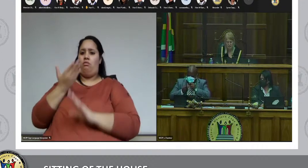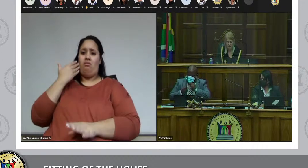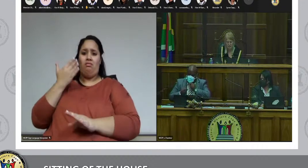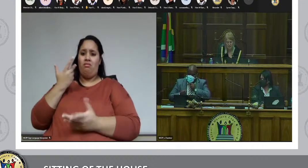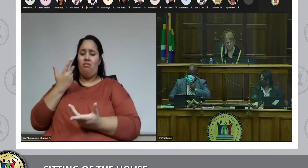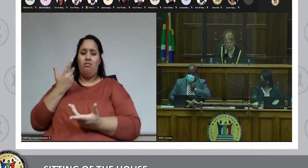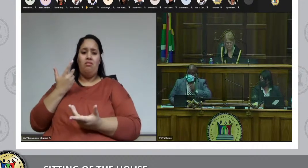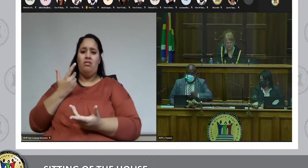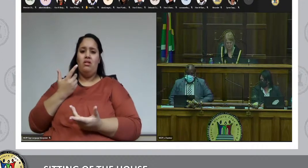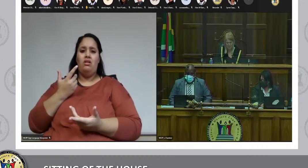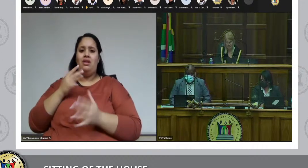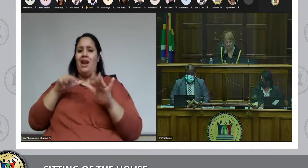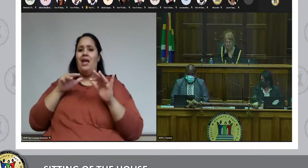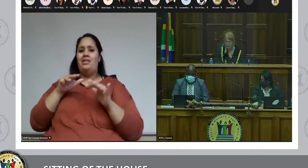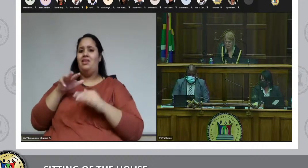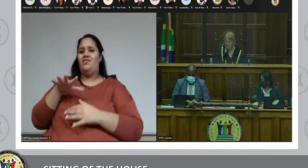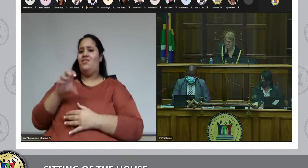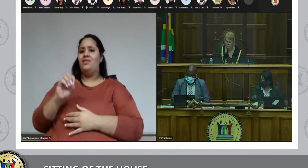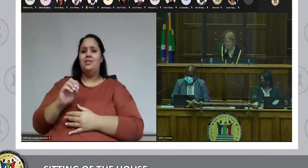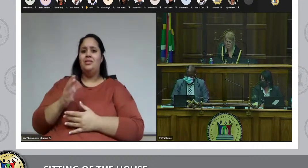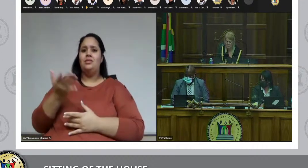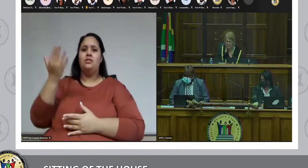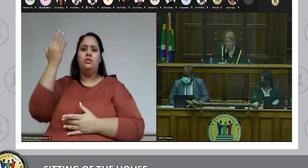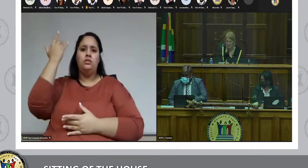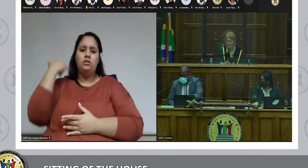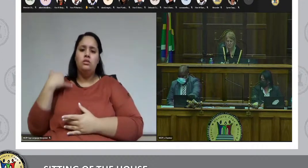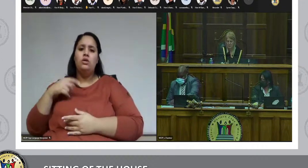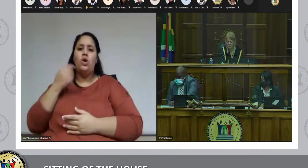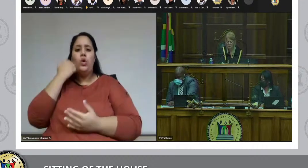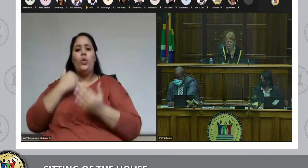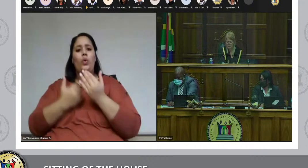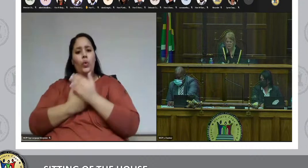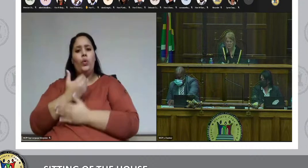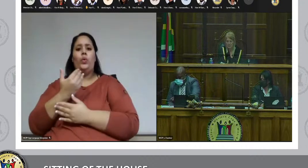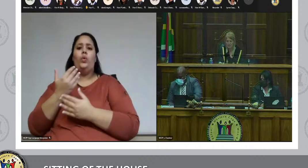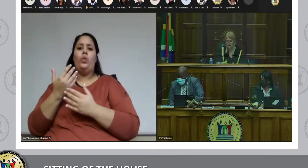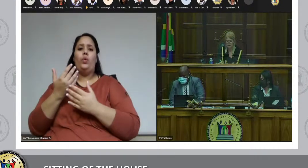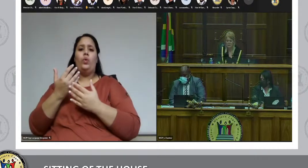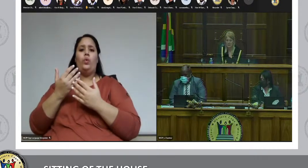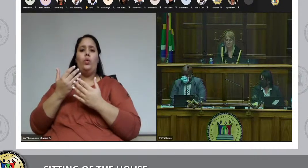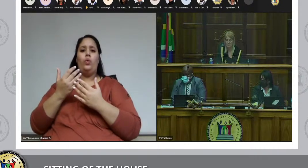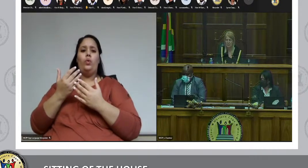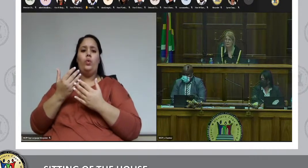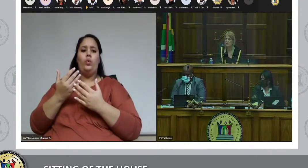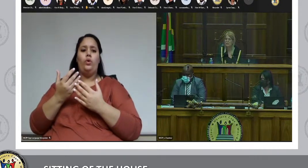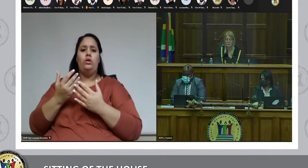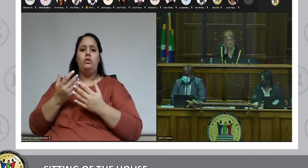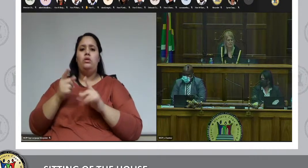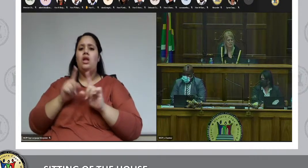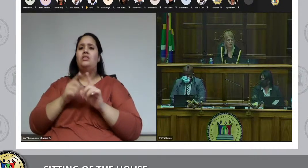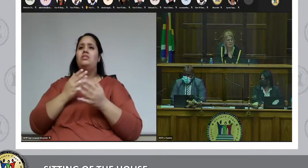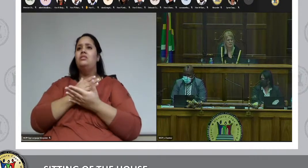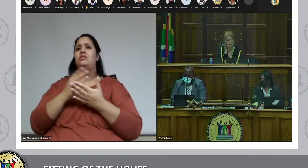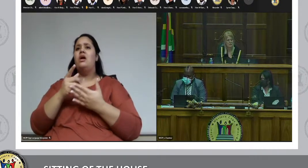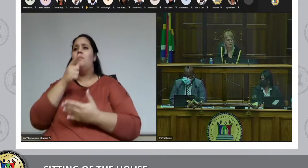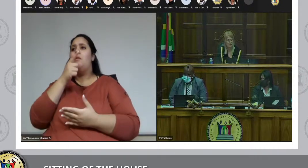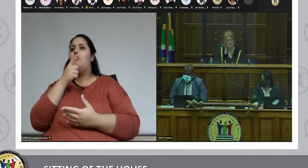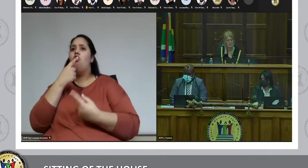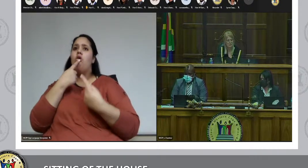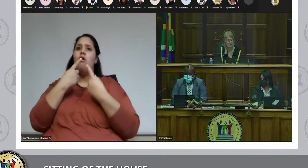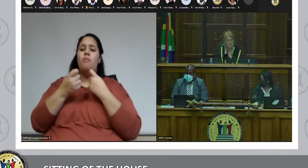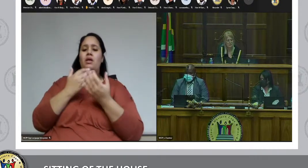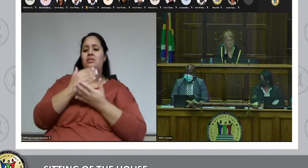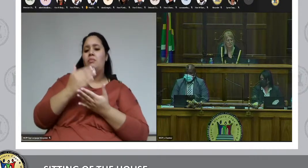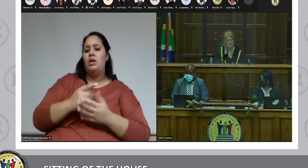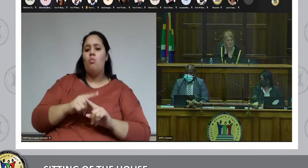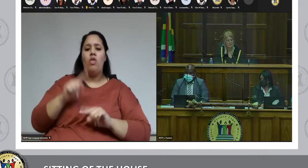the 80s, 1950s. These guys, these new formations are, and it's just a few probably come and complain to you